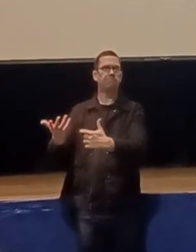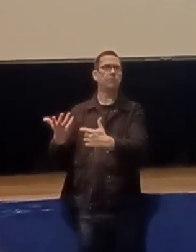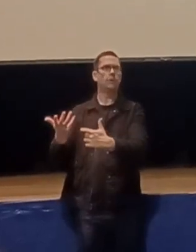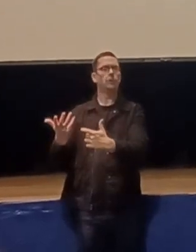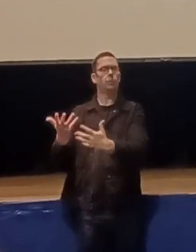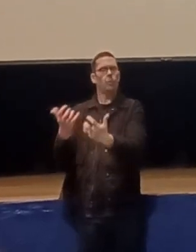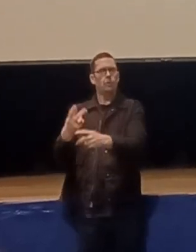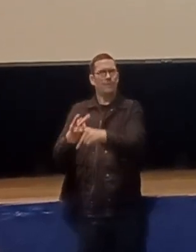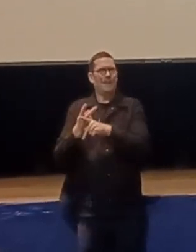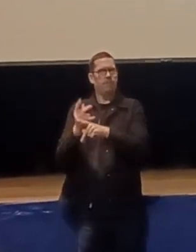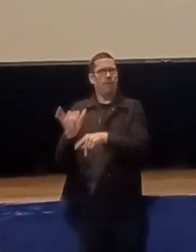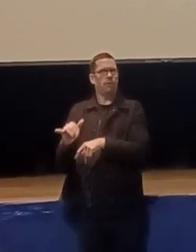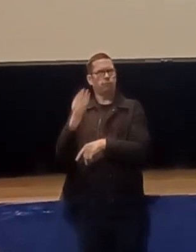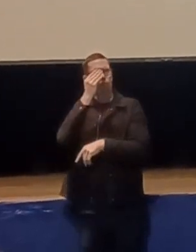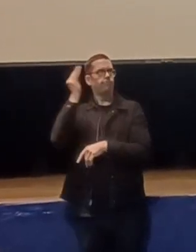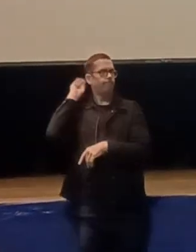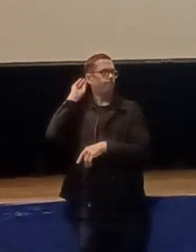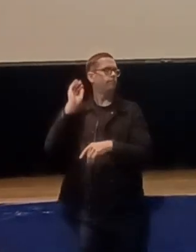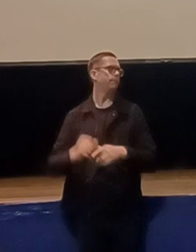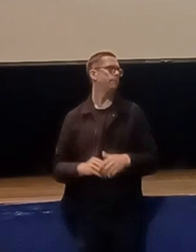are keeping that in mind.